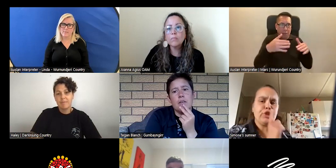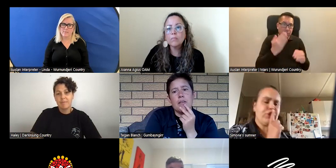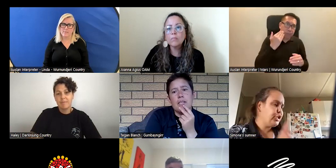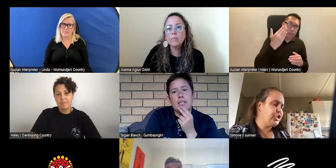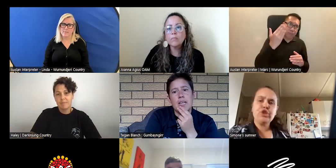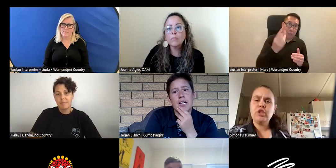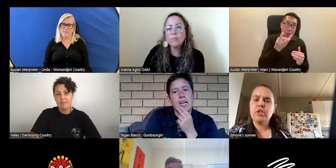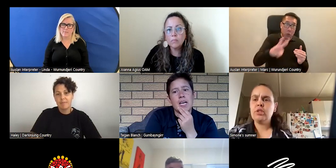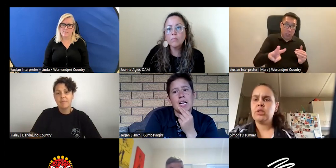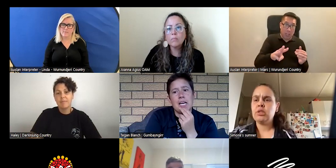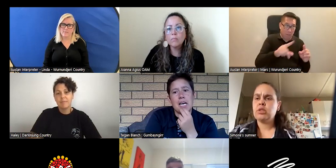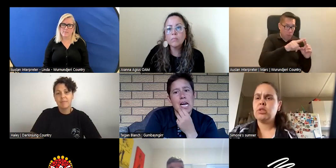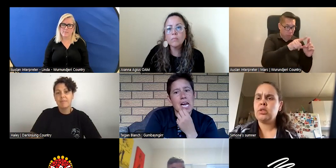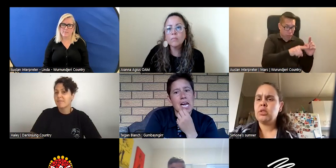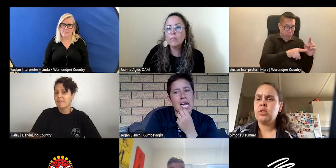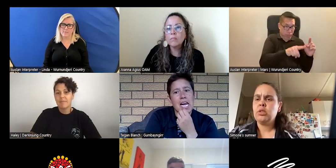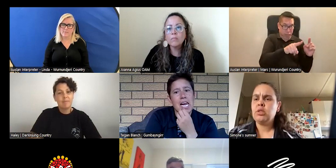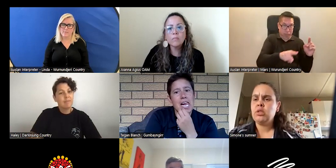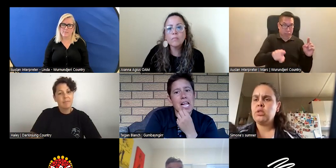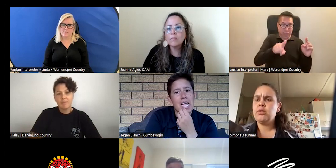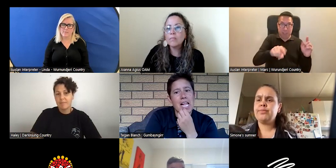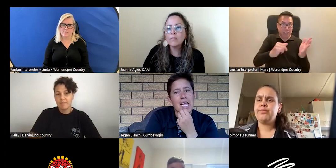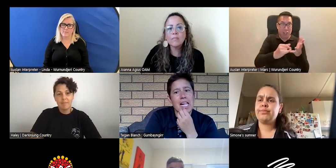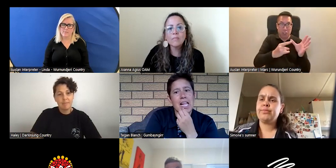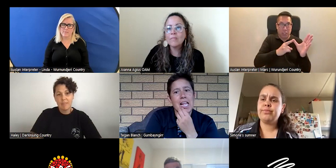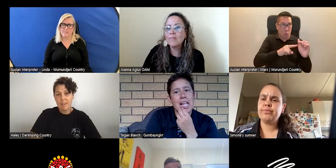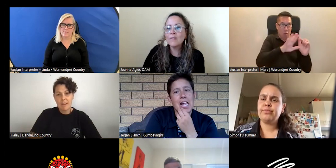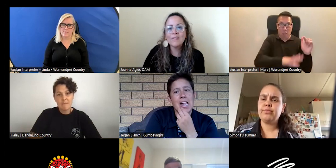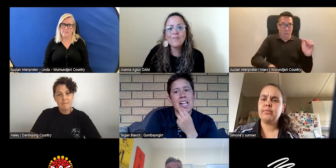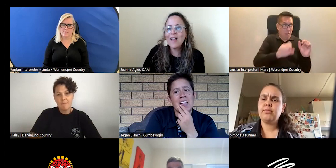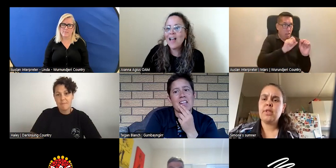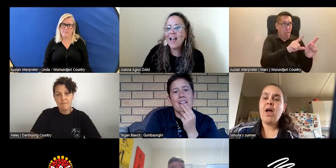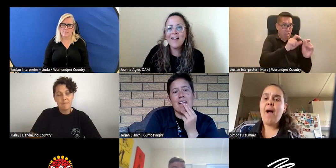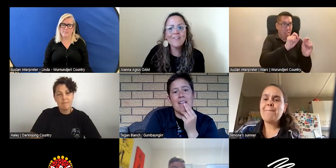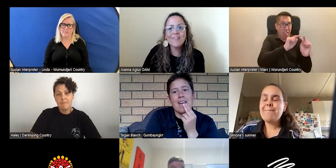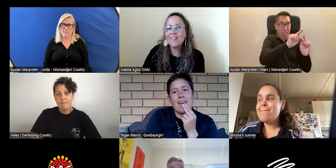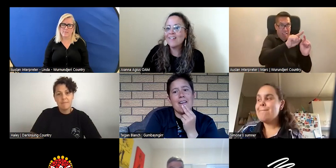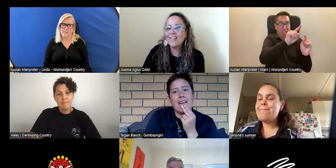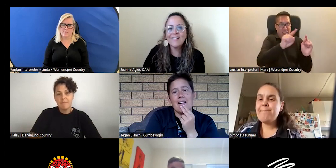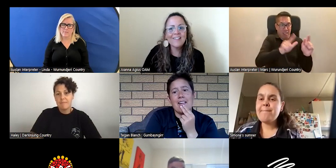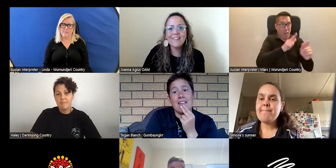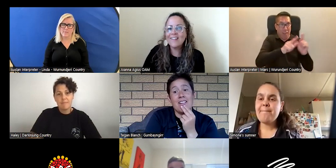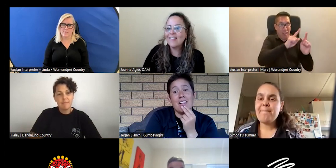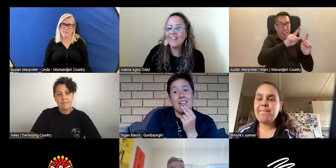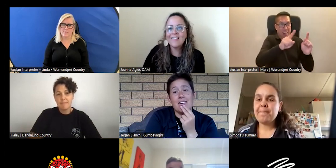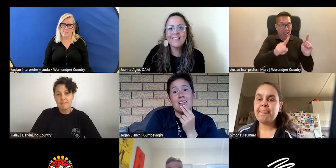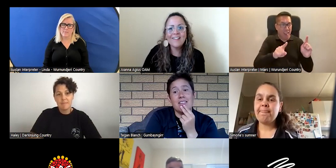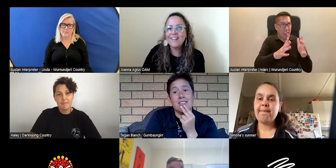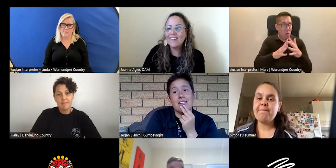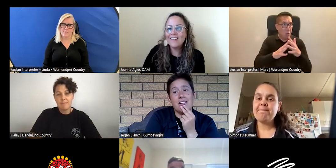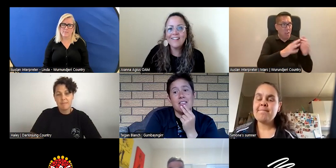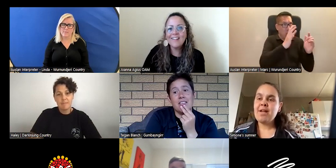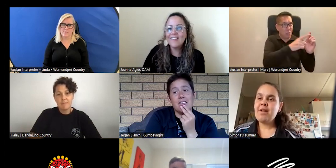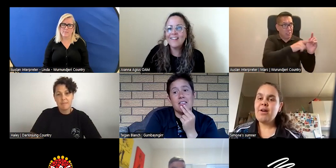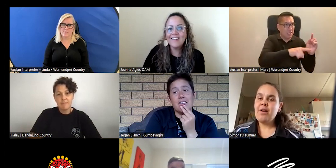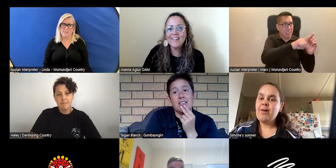going all the way from Oodnadatta, Riverland, Murray Bridge, Mount Gambier, Far West Coast,